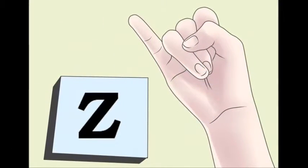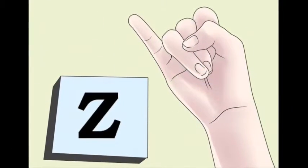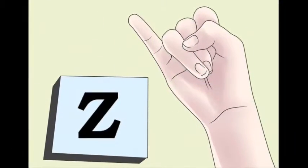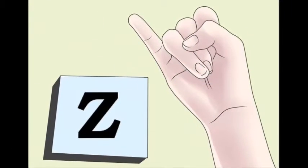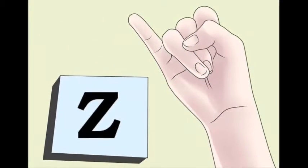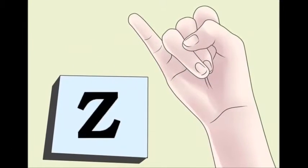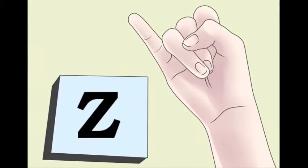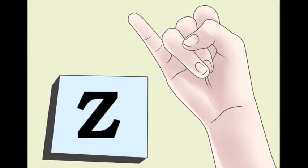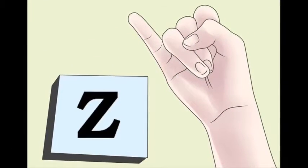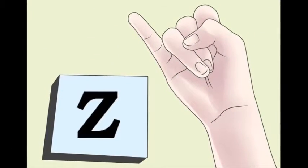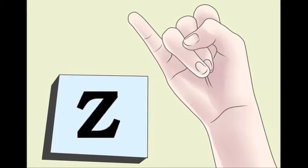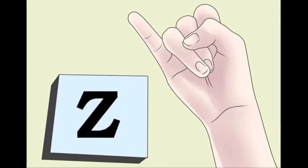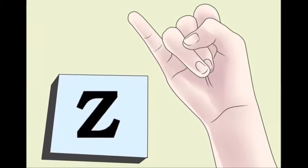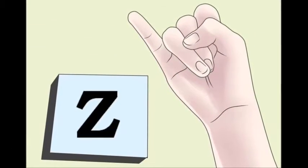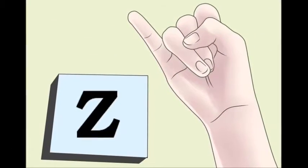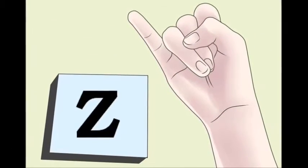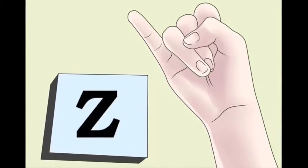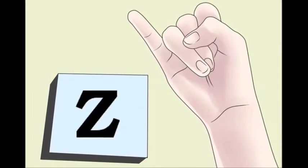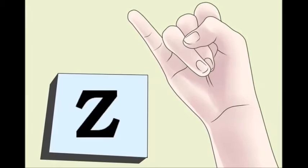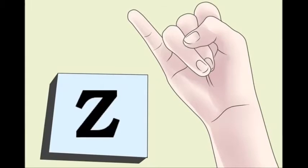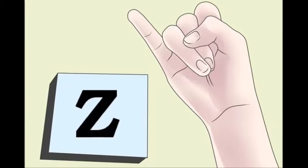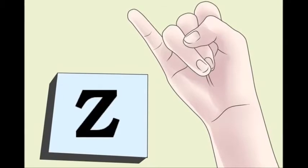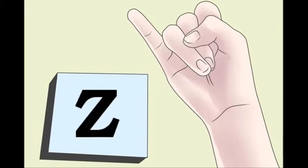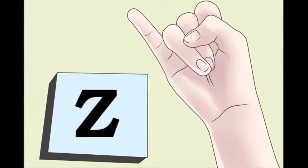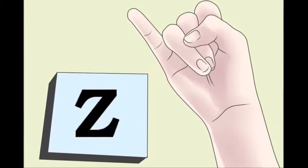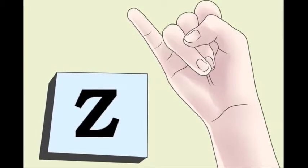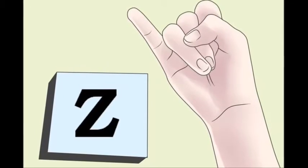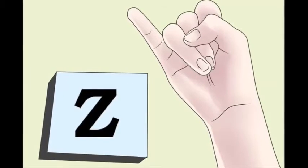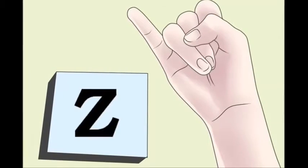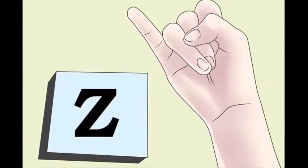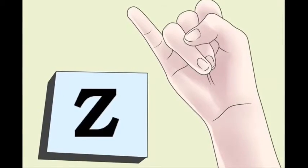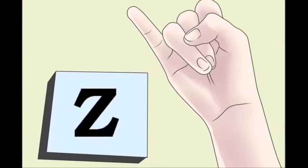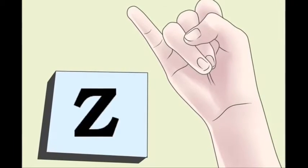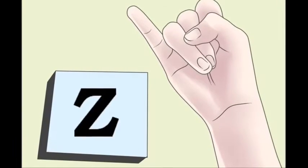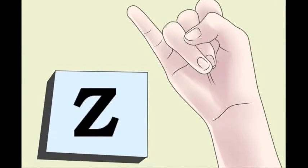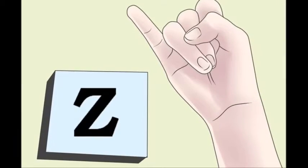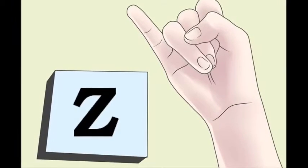chapose. IBT to go slow en stiditant to rush en su dans l'hypose when